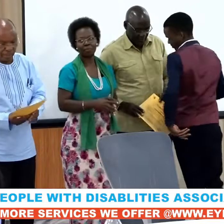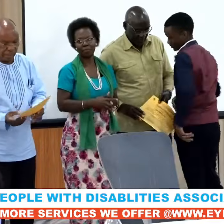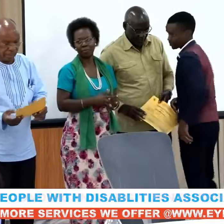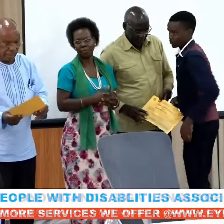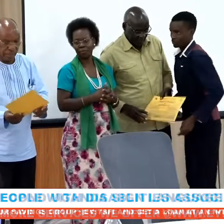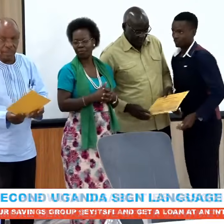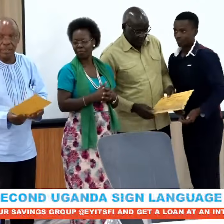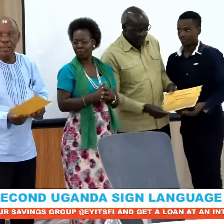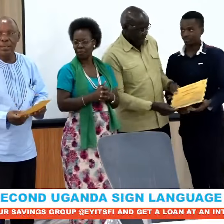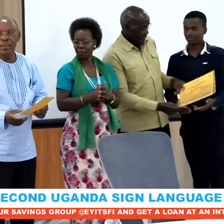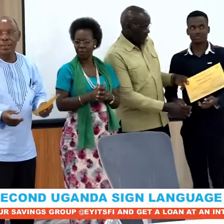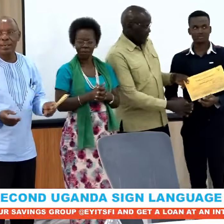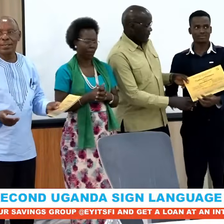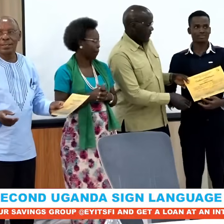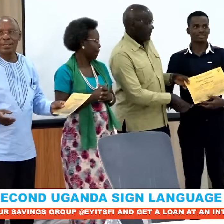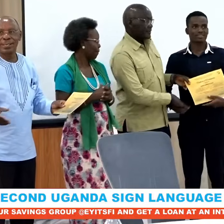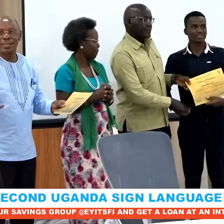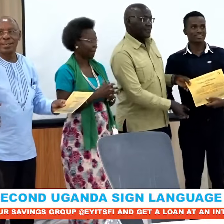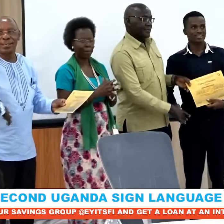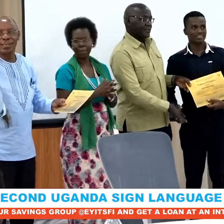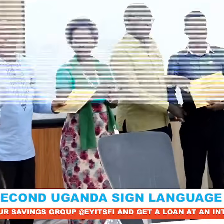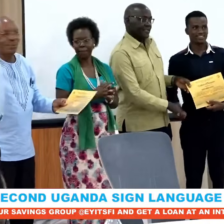Please, you pose like a campuser.